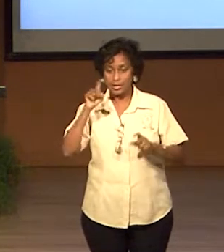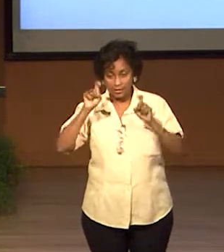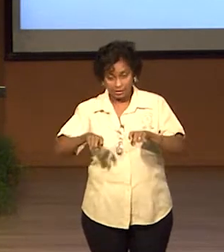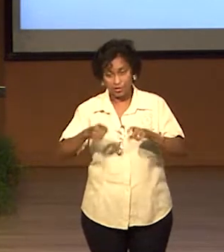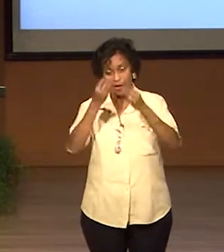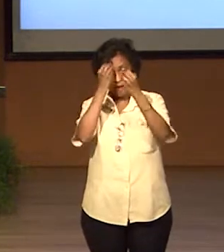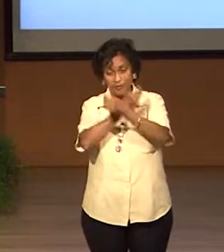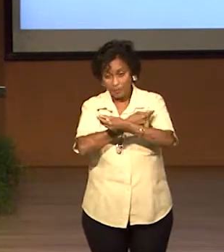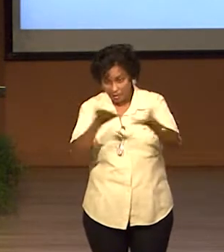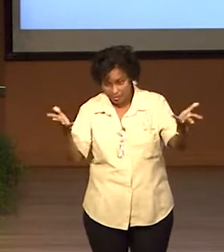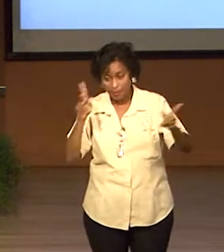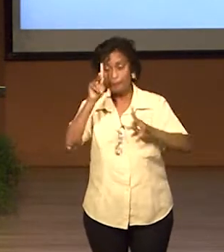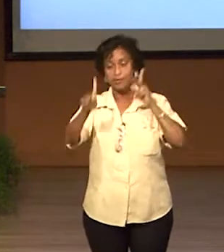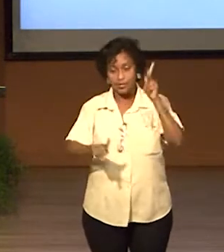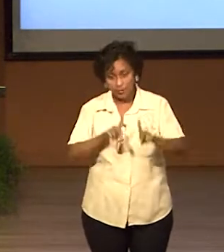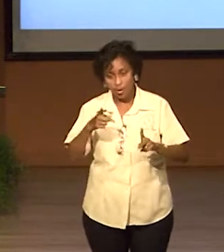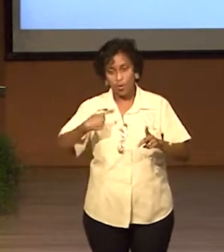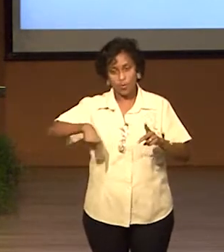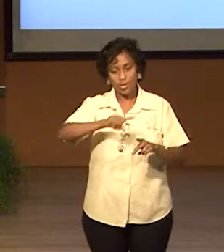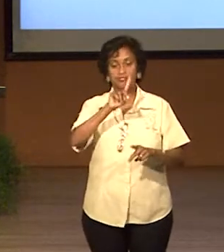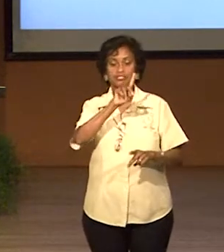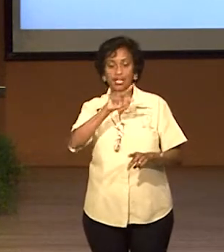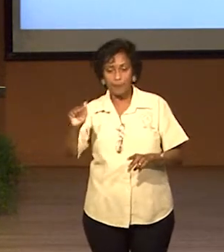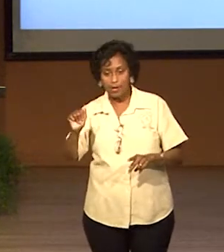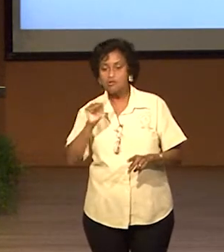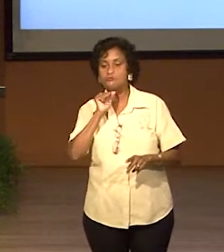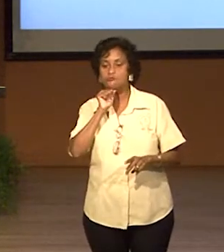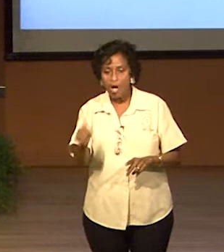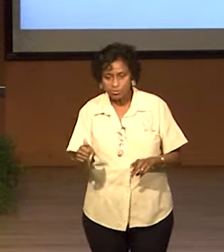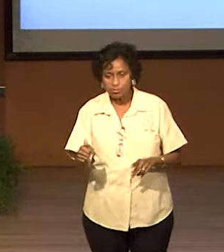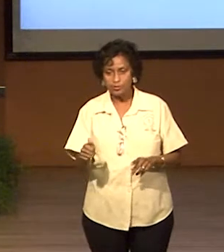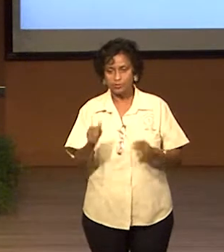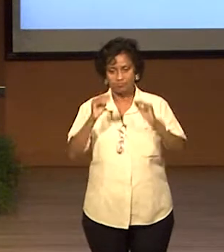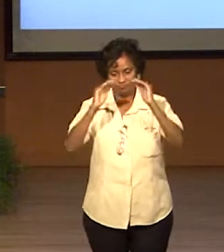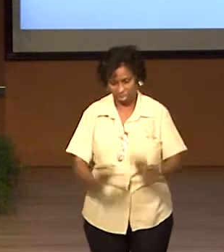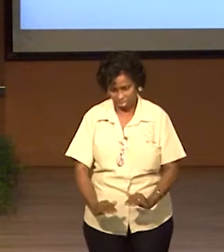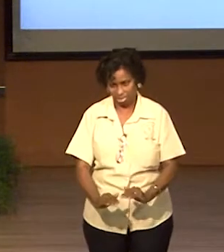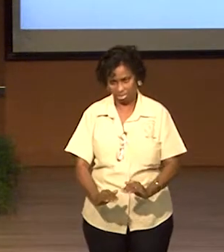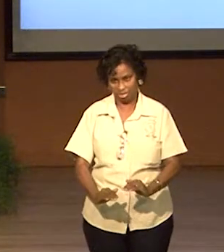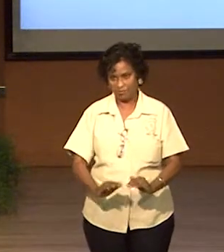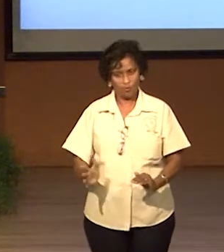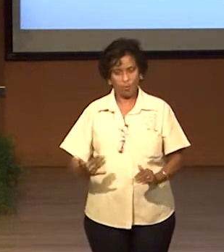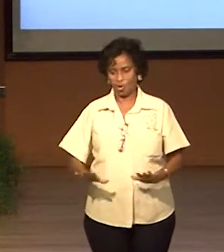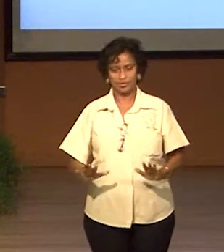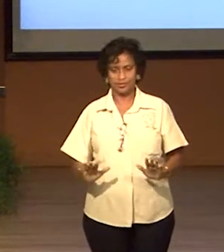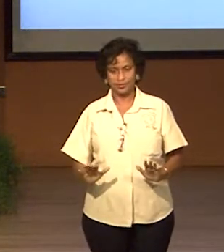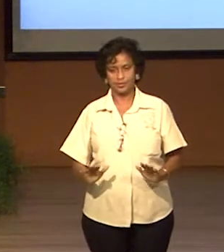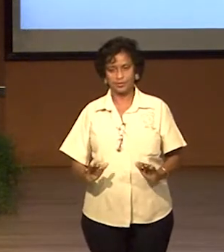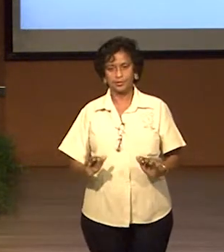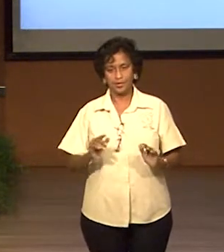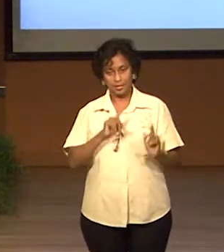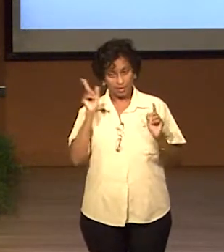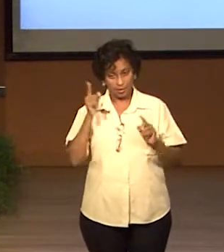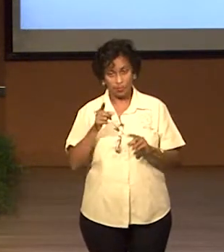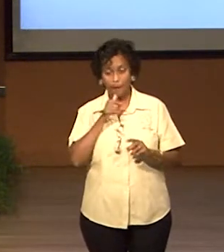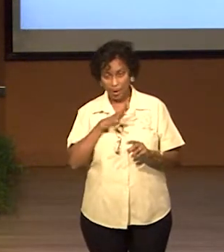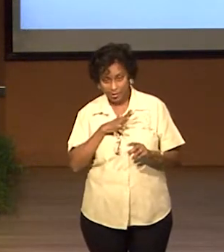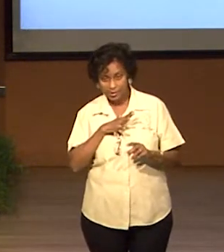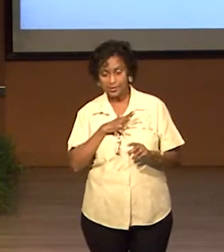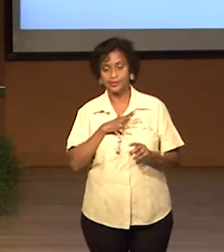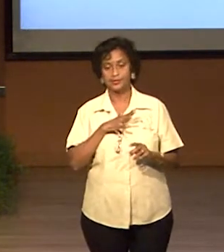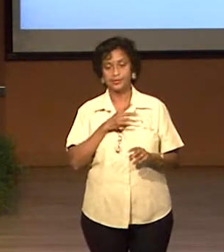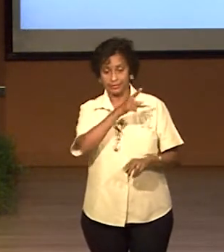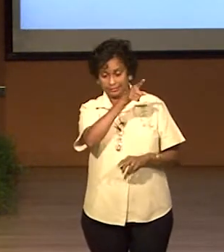other disability is. Okay, yes, so that is, we hope to have the clinics outside and more people can go